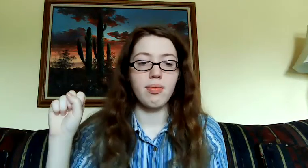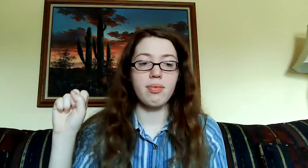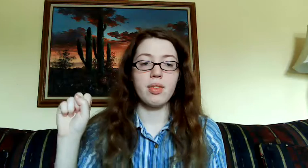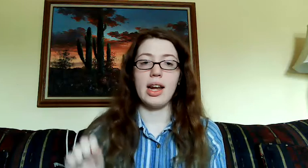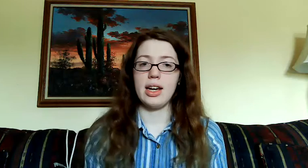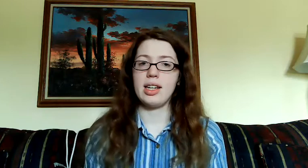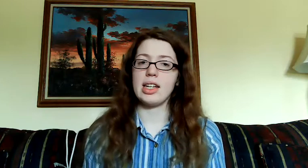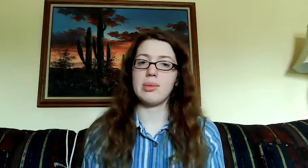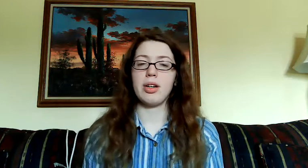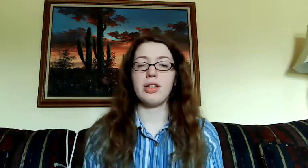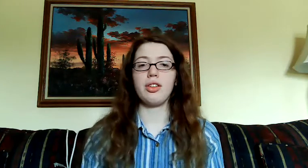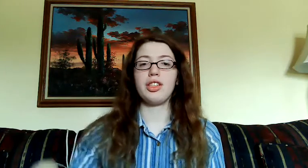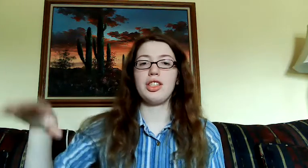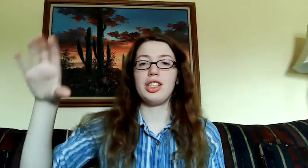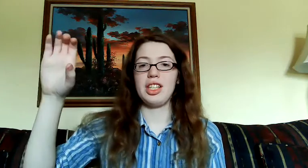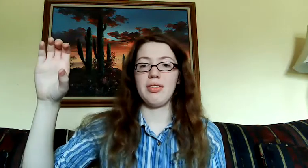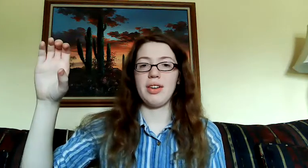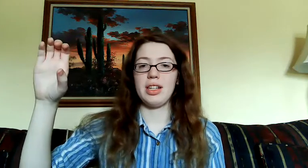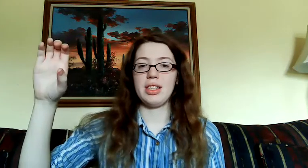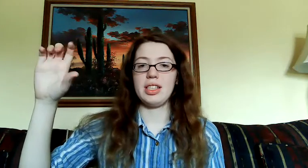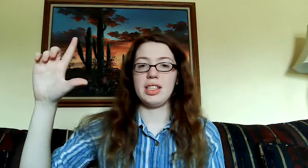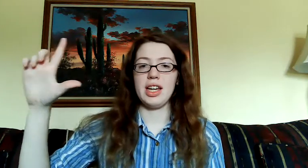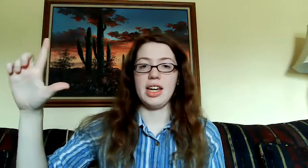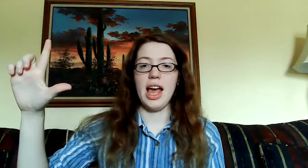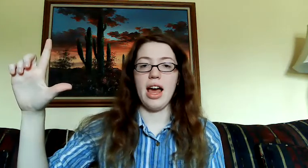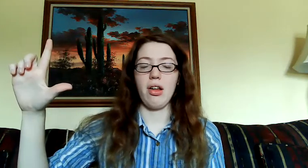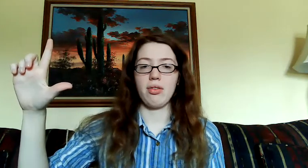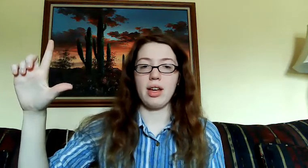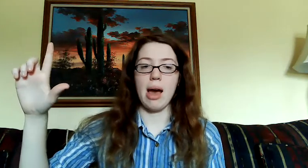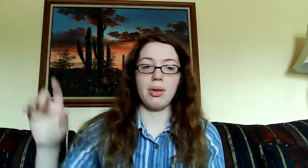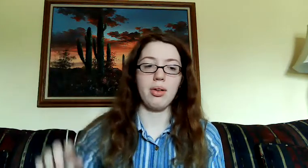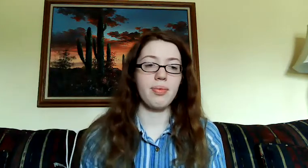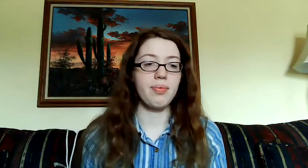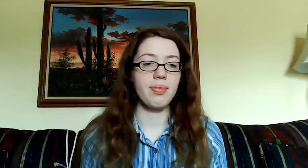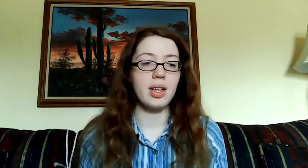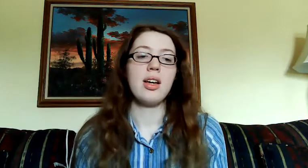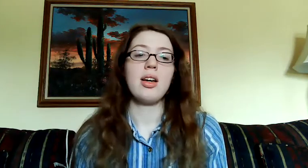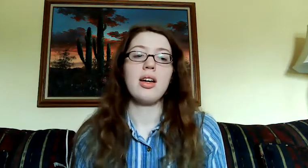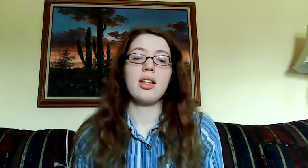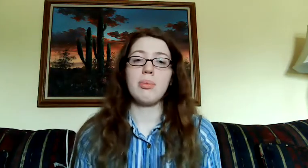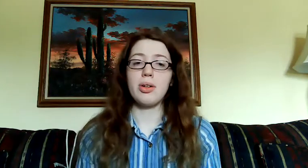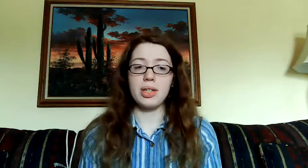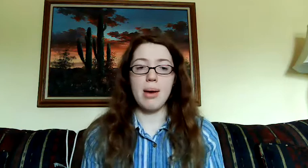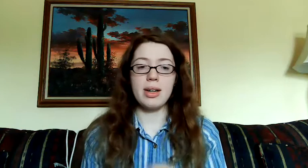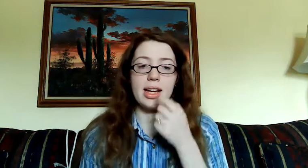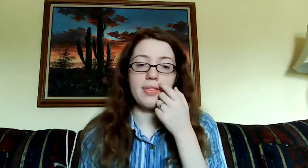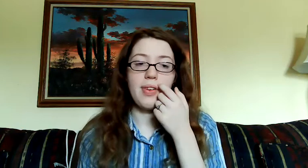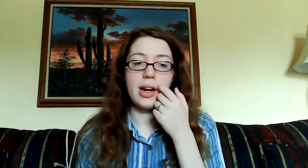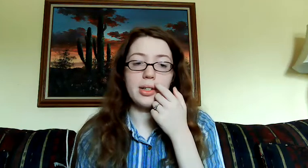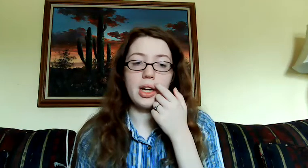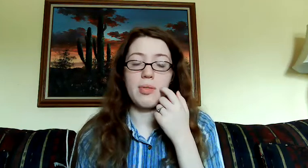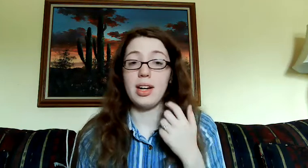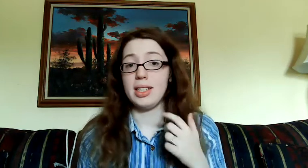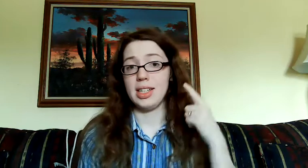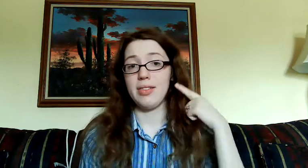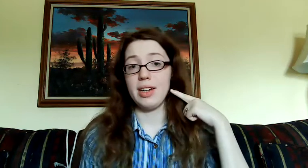And in a textbook, you'll usually just see it written CL, capital. The most common classifiers are ones even